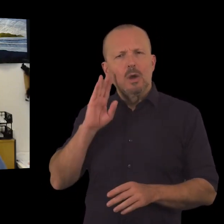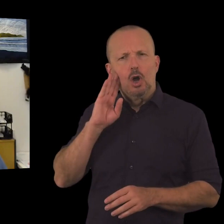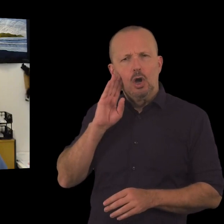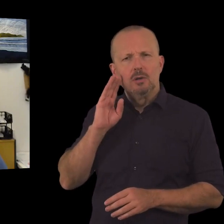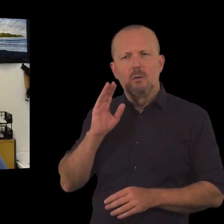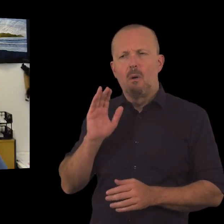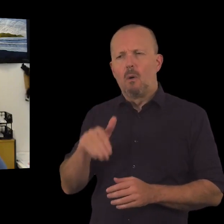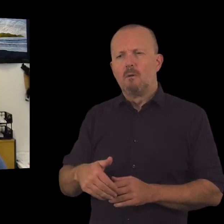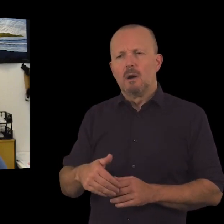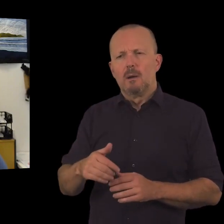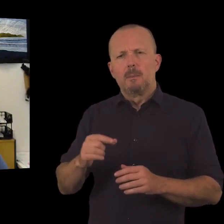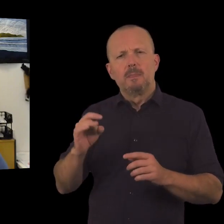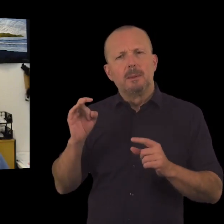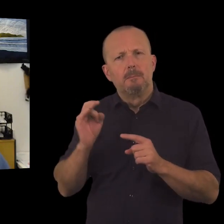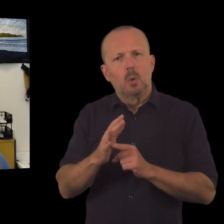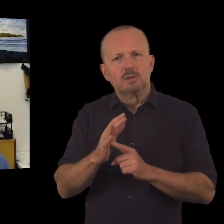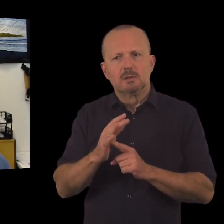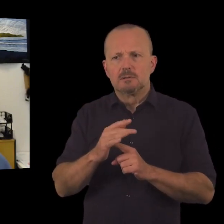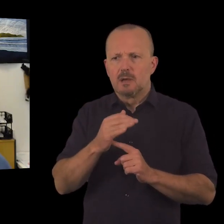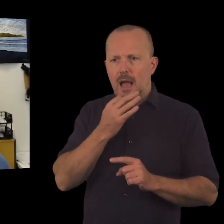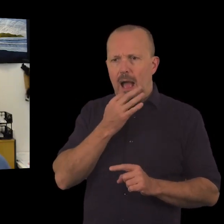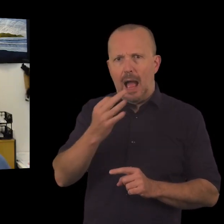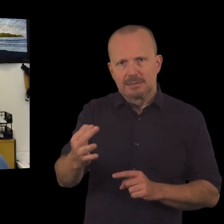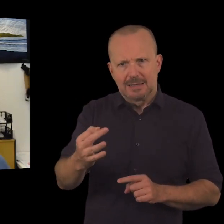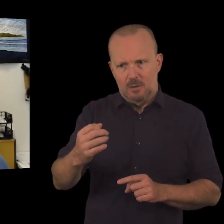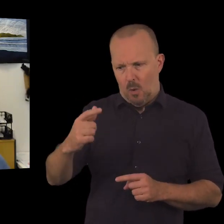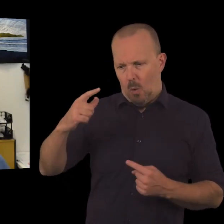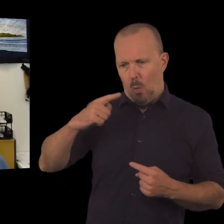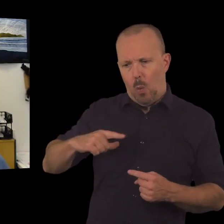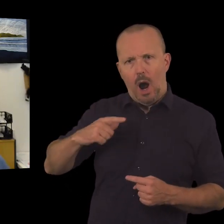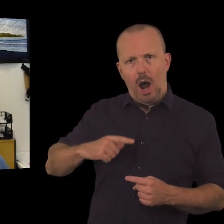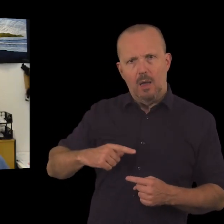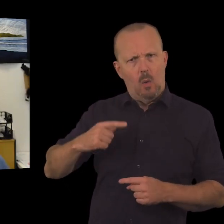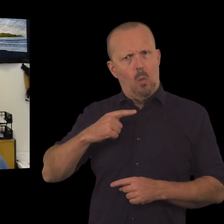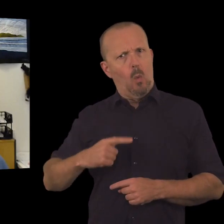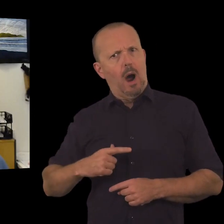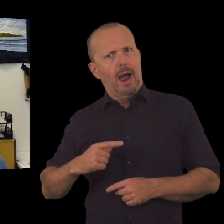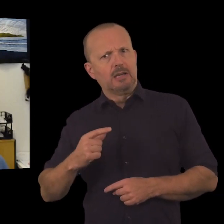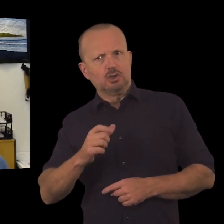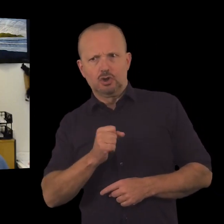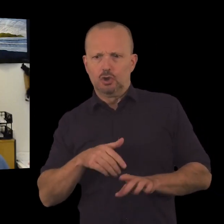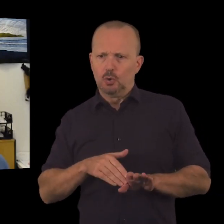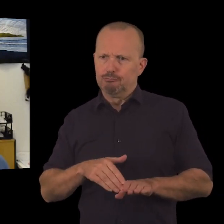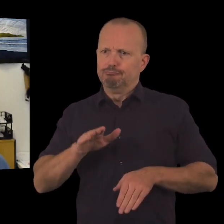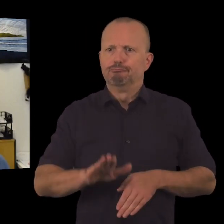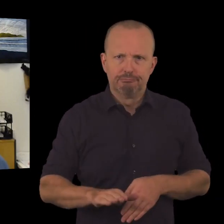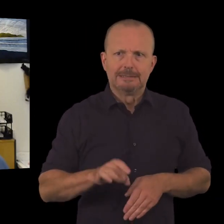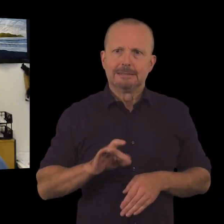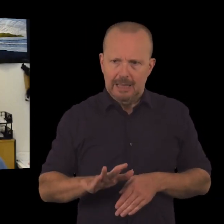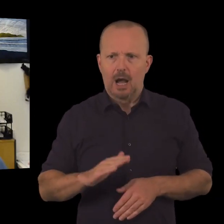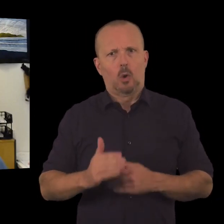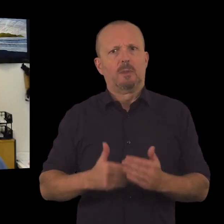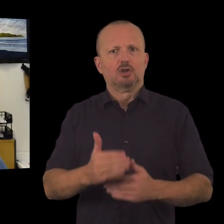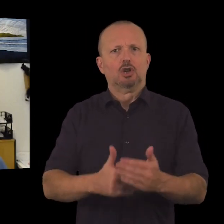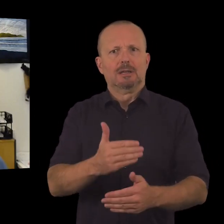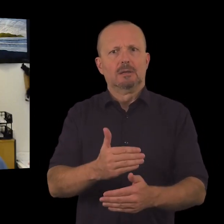heard of the importance of starting out to ask the why do you embark on this journey, so that you can support kaupapa